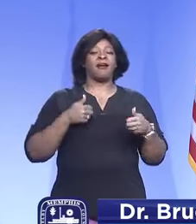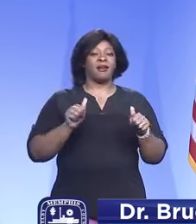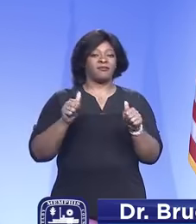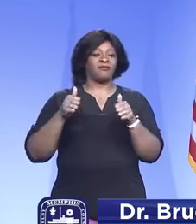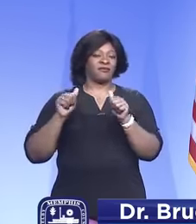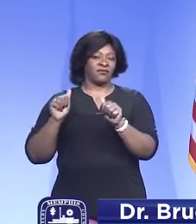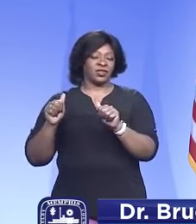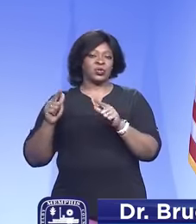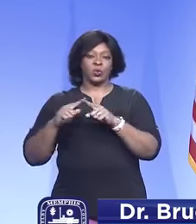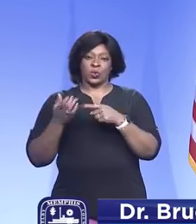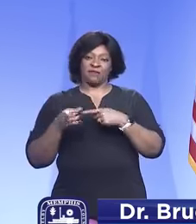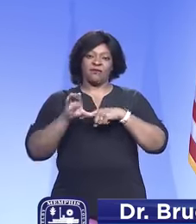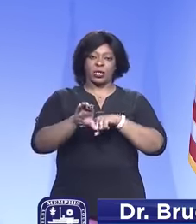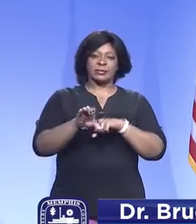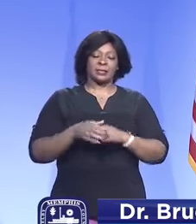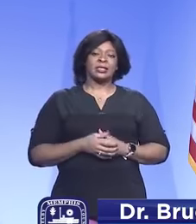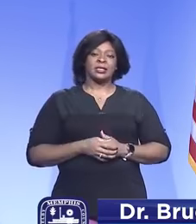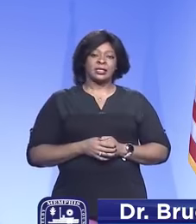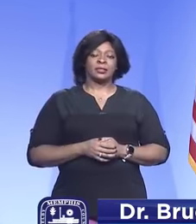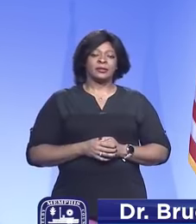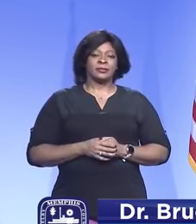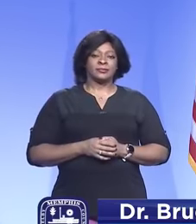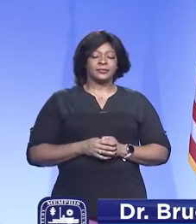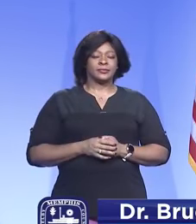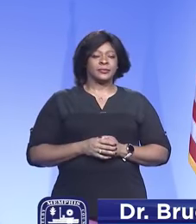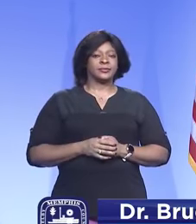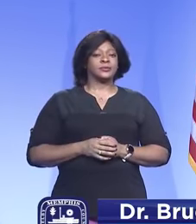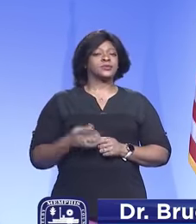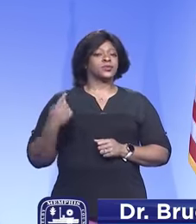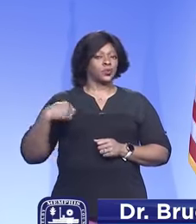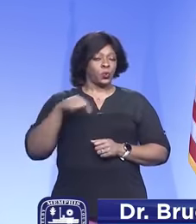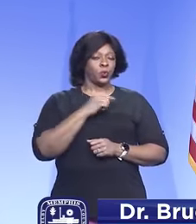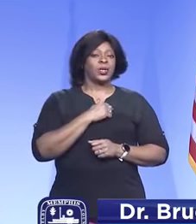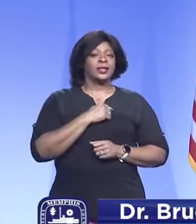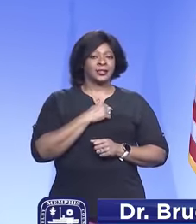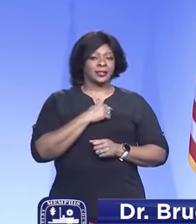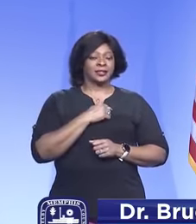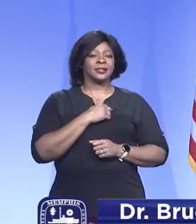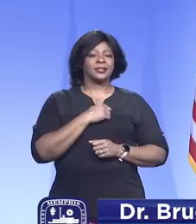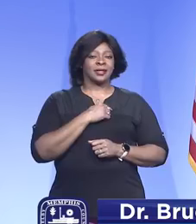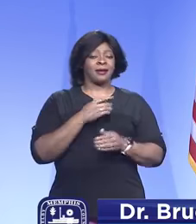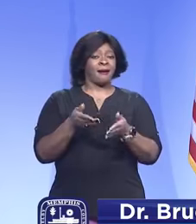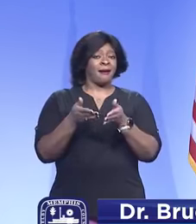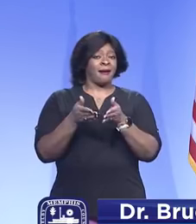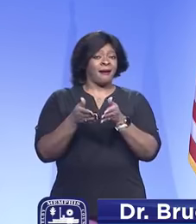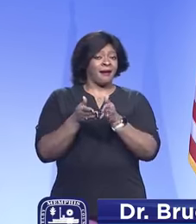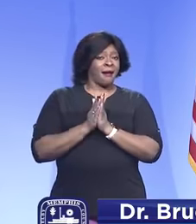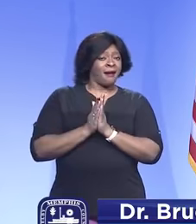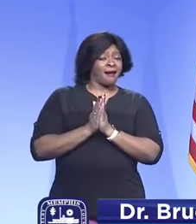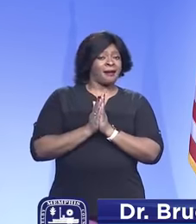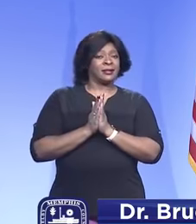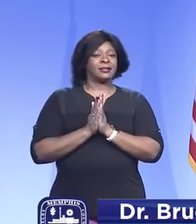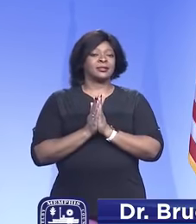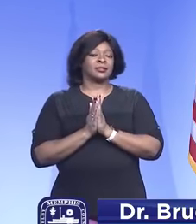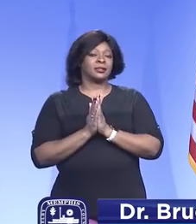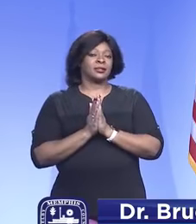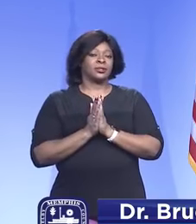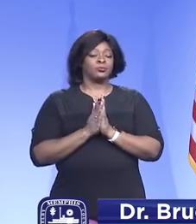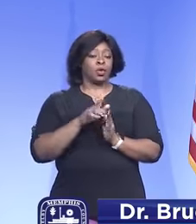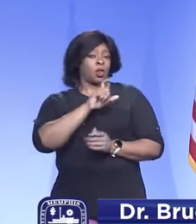in enforcement, and we have asked the